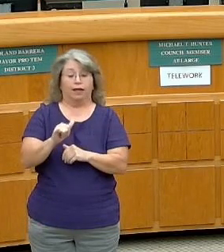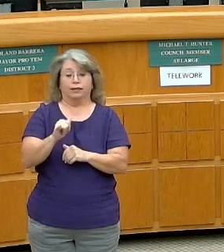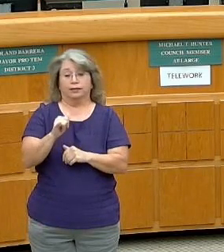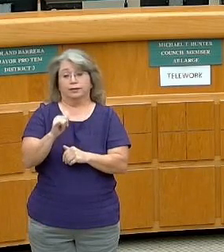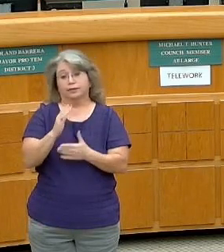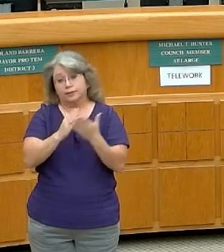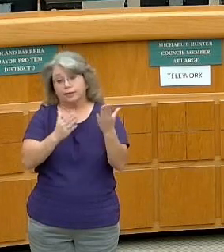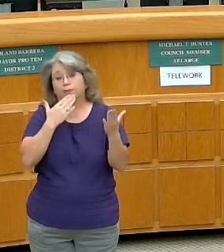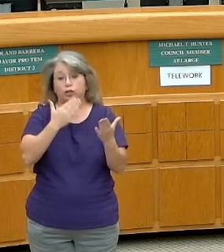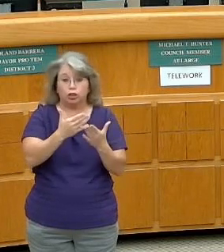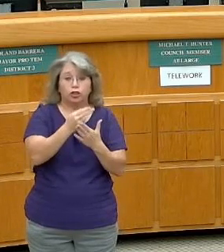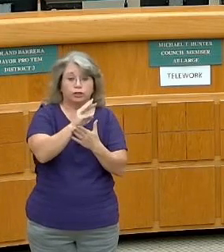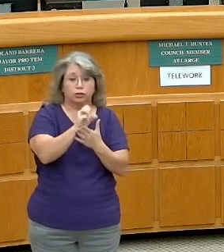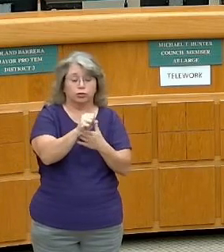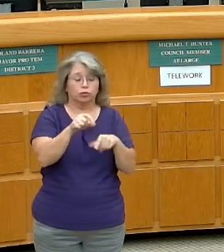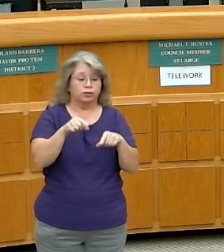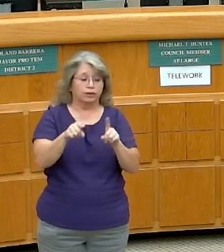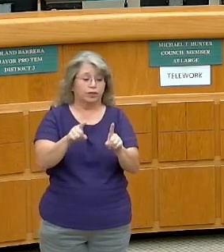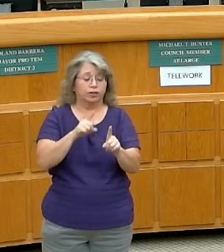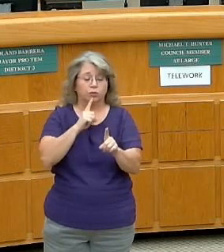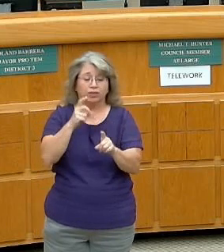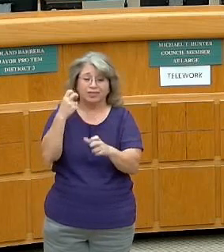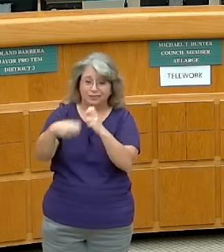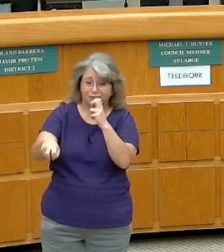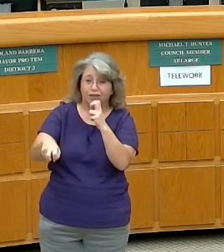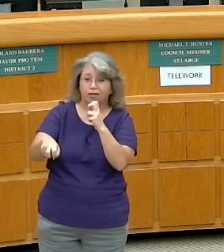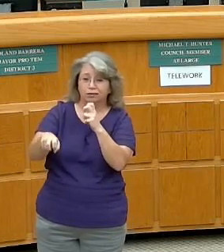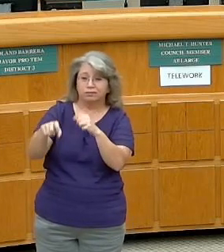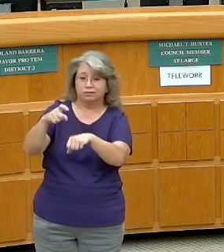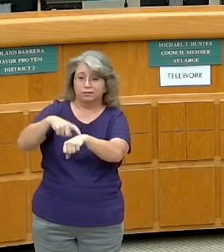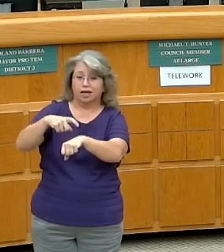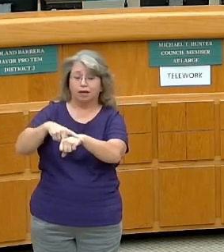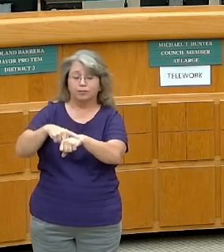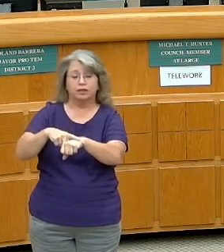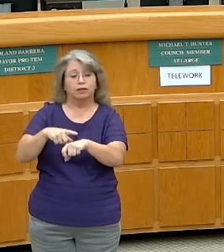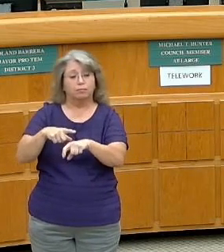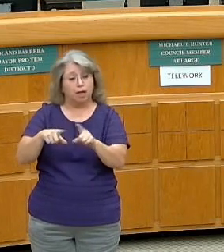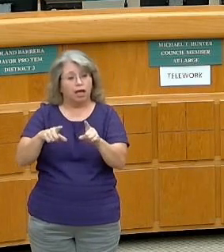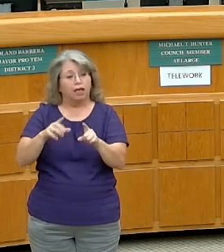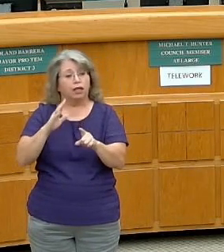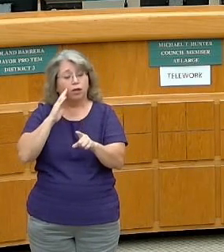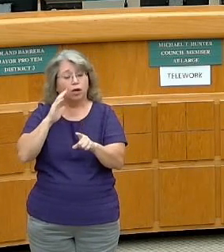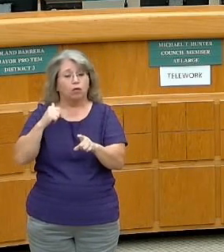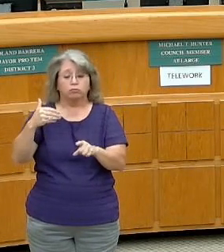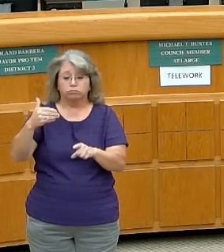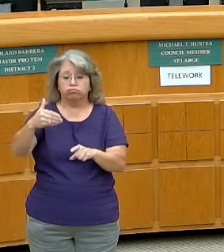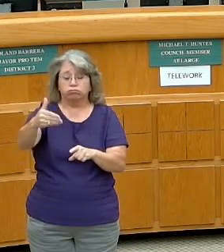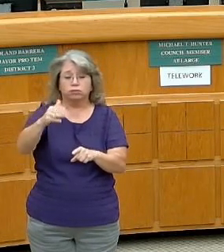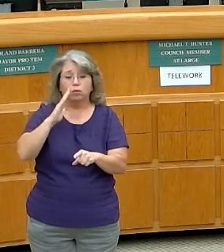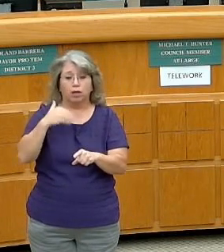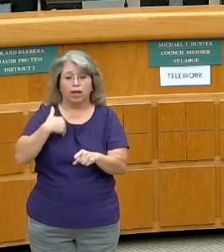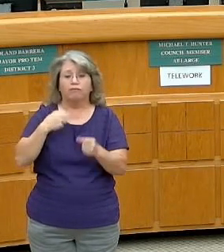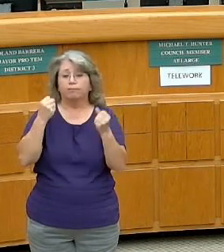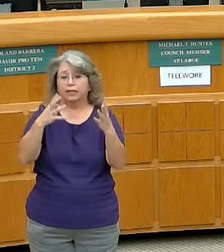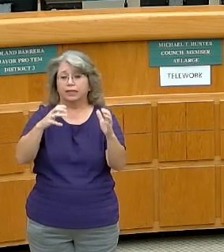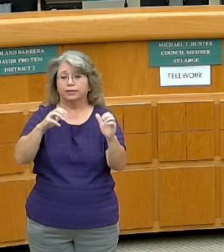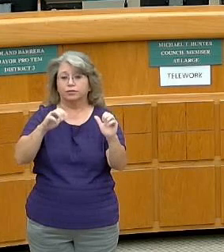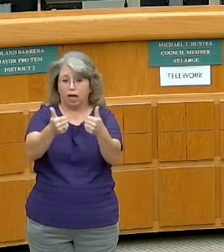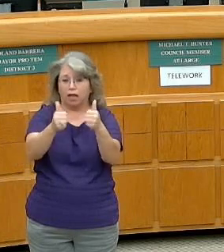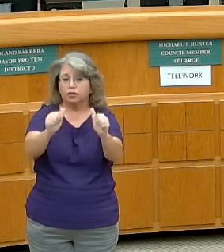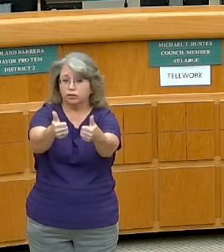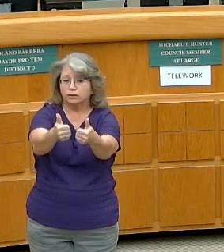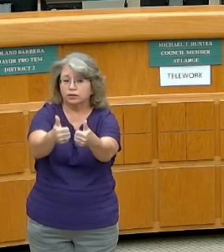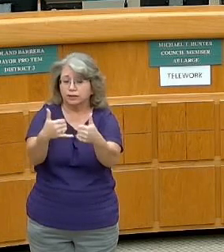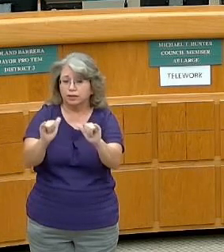difficult situation. But the thing is, of course, there's many challenges ahead, but there is light at the end of the tunnel. And